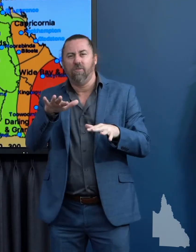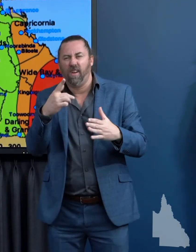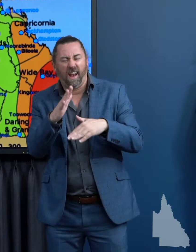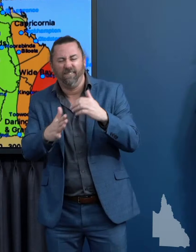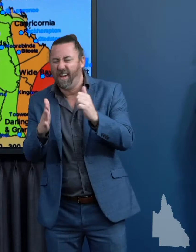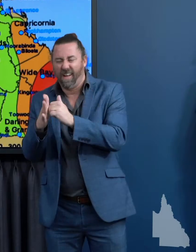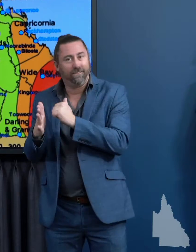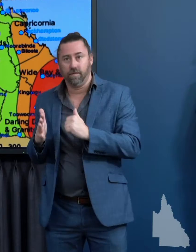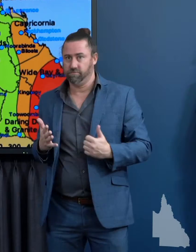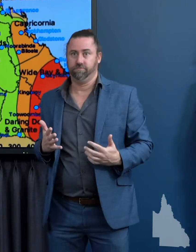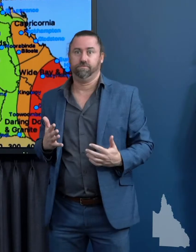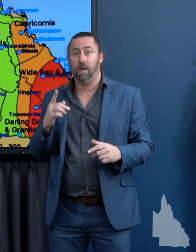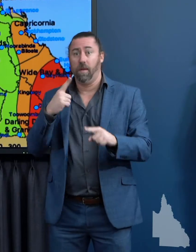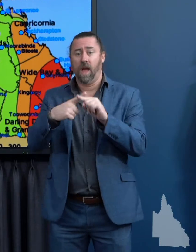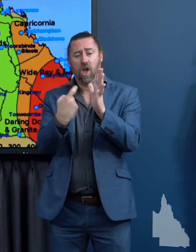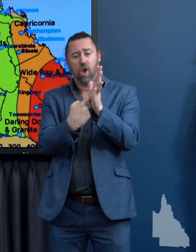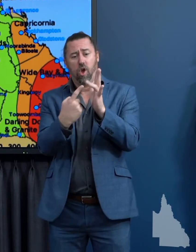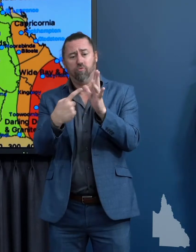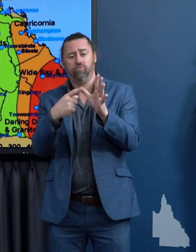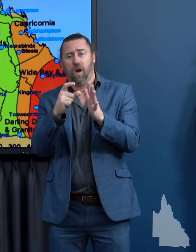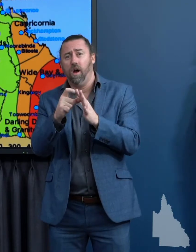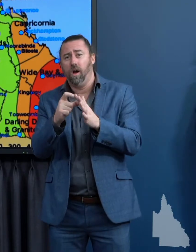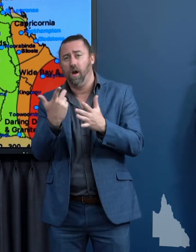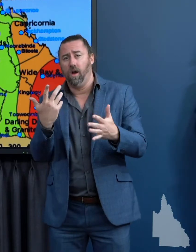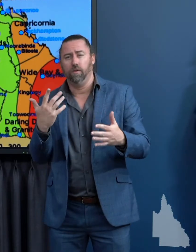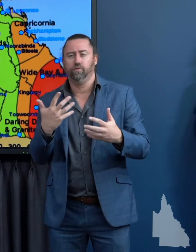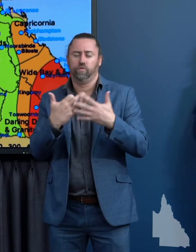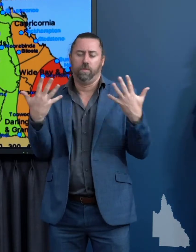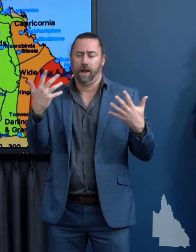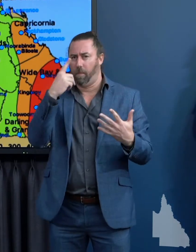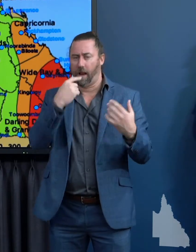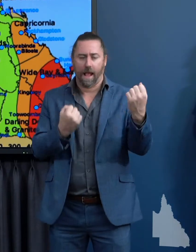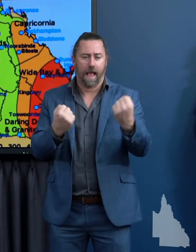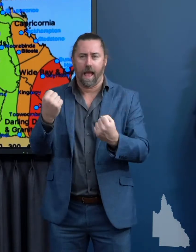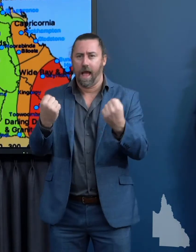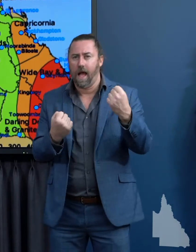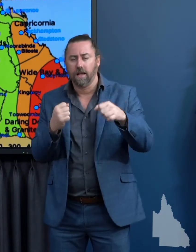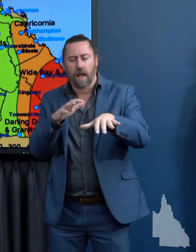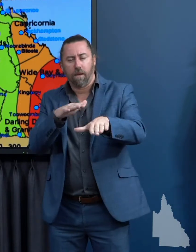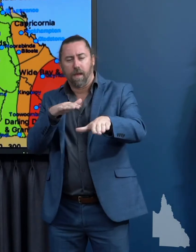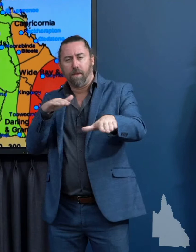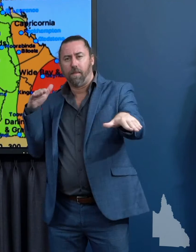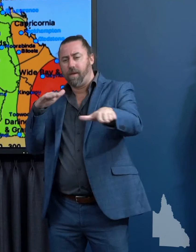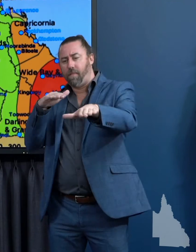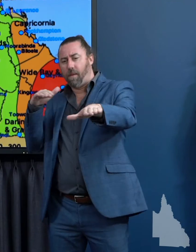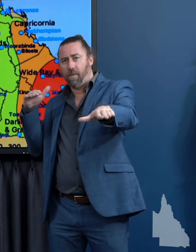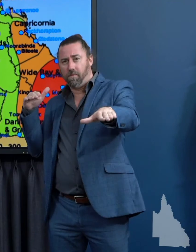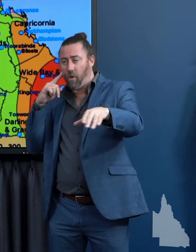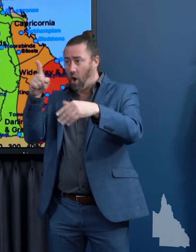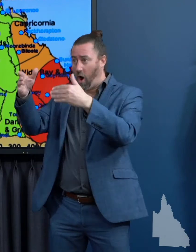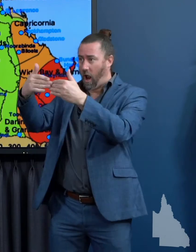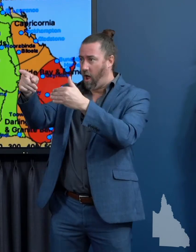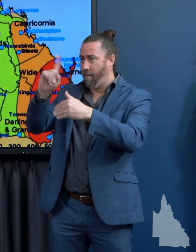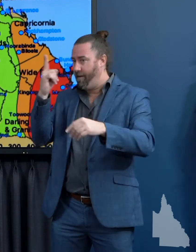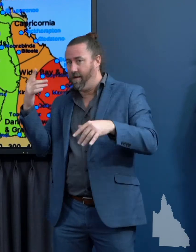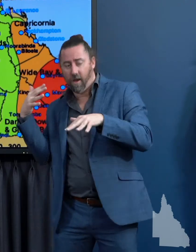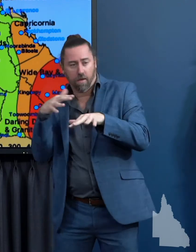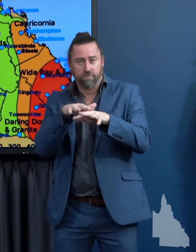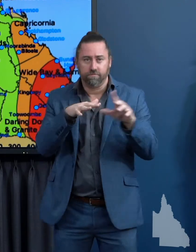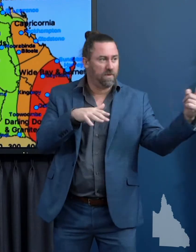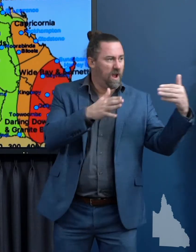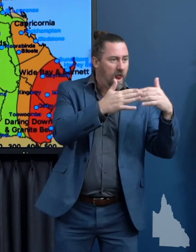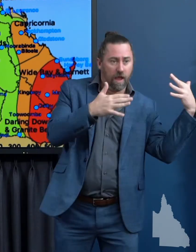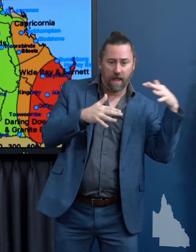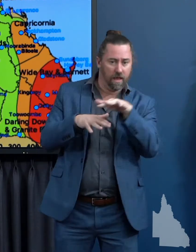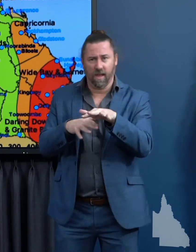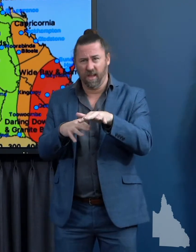extraordinarily congested at the moment, so I ask for everyone to think about whether they need to be on those roads, and if